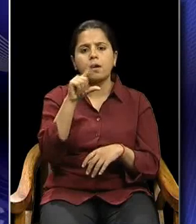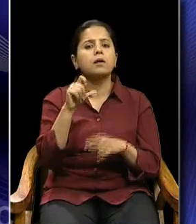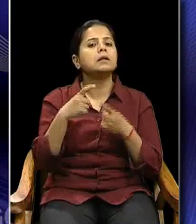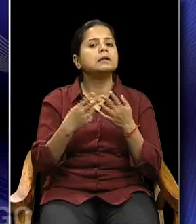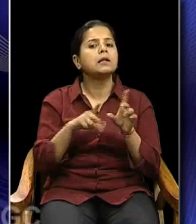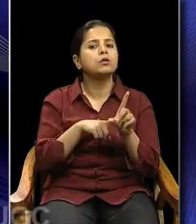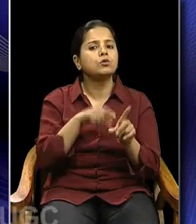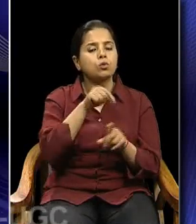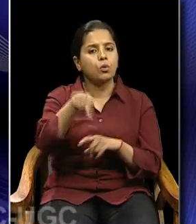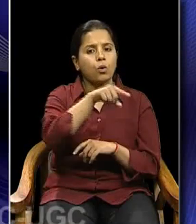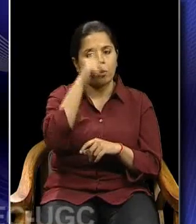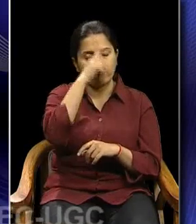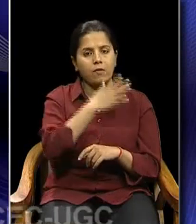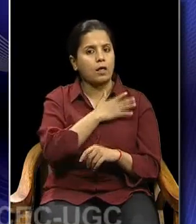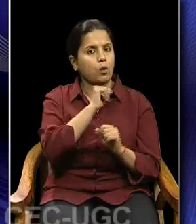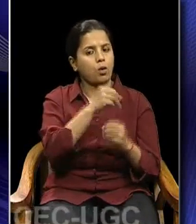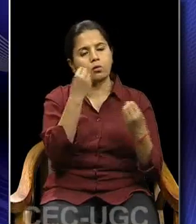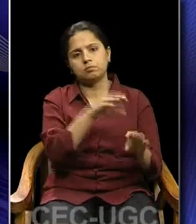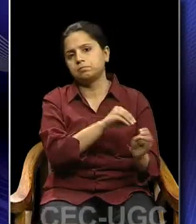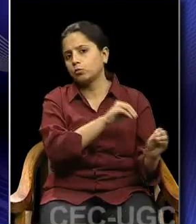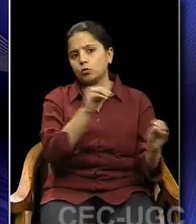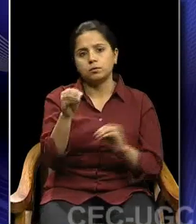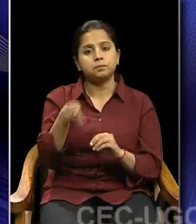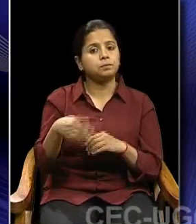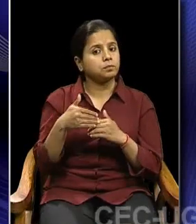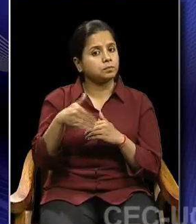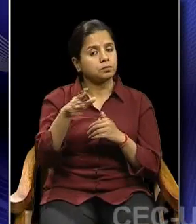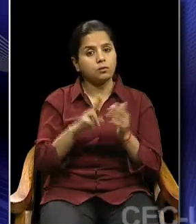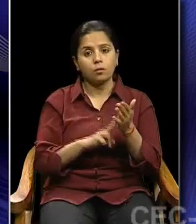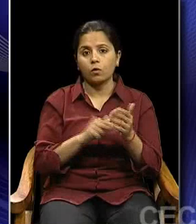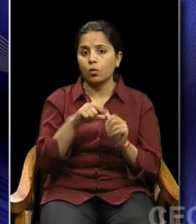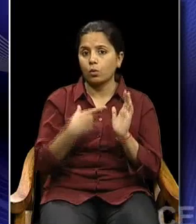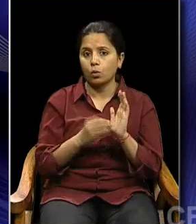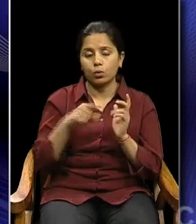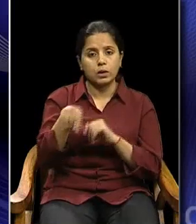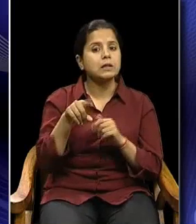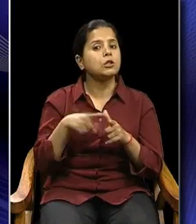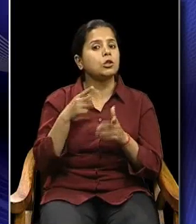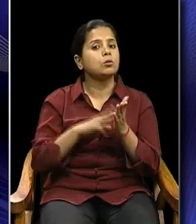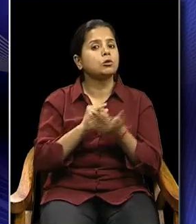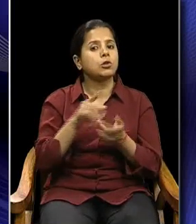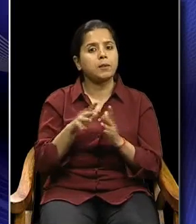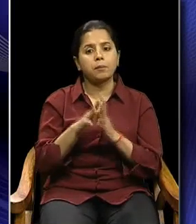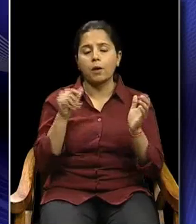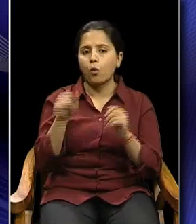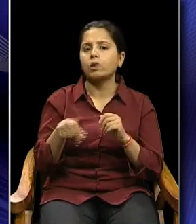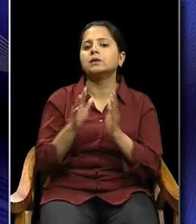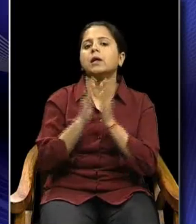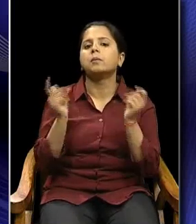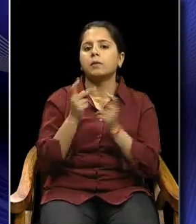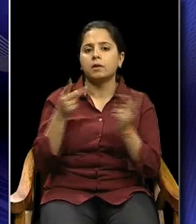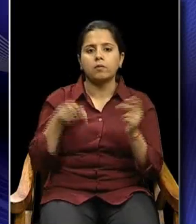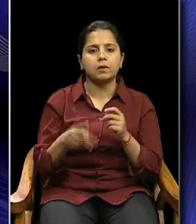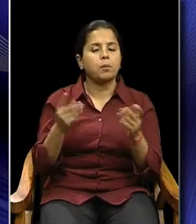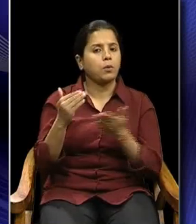their Zoroastrian faith also continue to celebrate Nowruz, Jamshedi Nowruz, as a major feast. And the ceremonies include